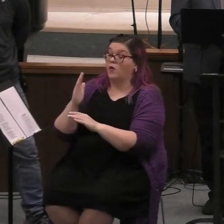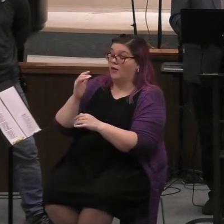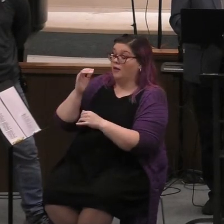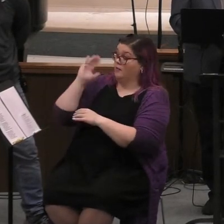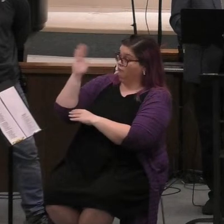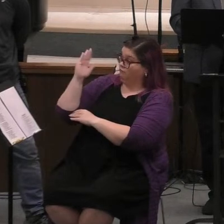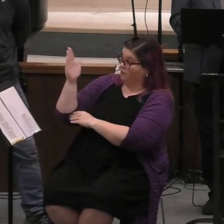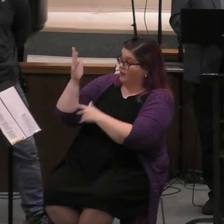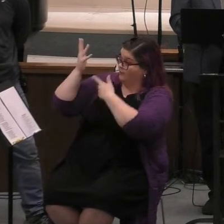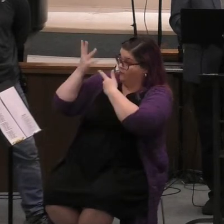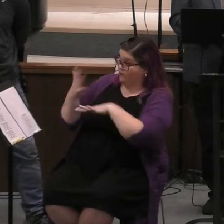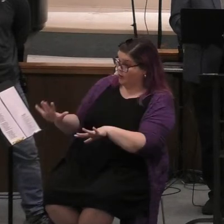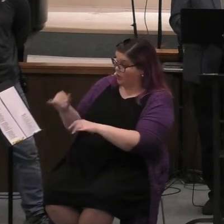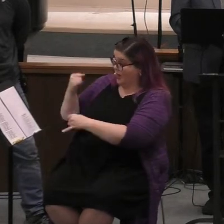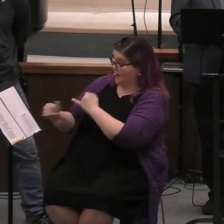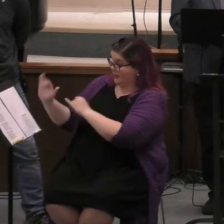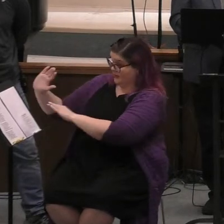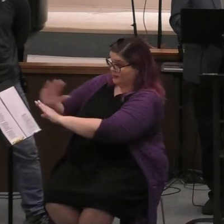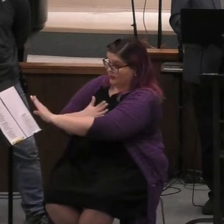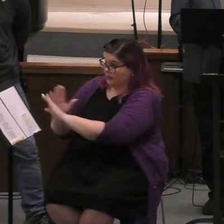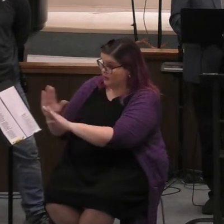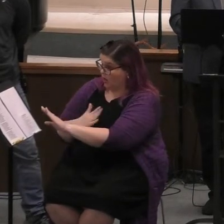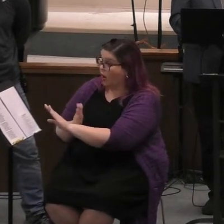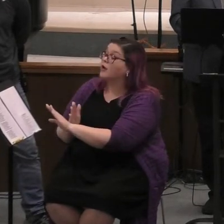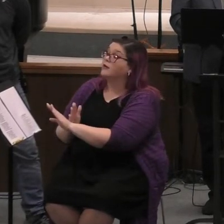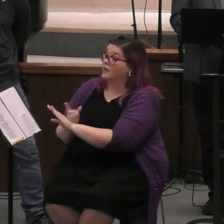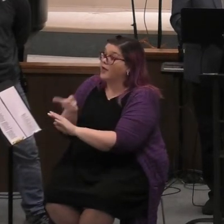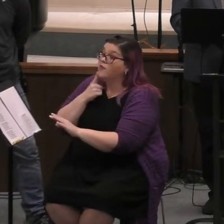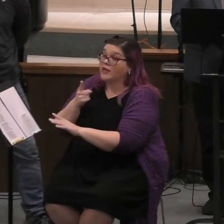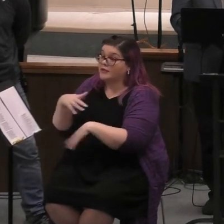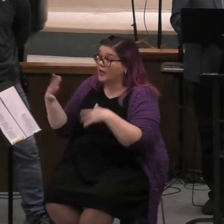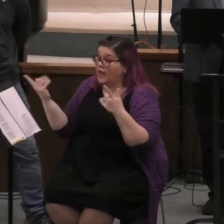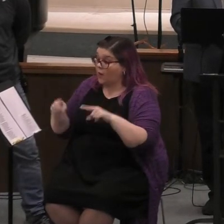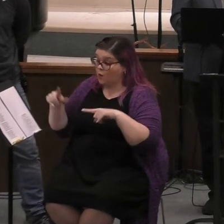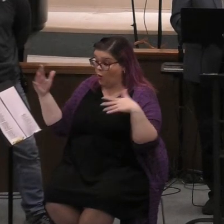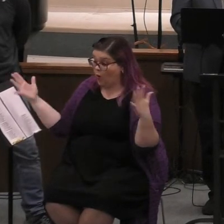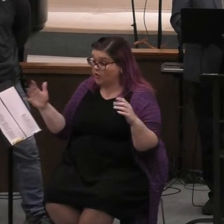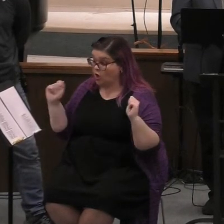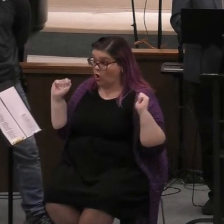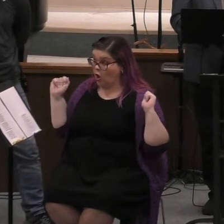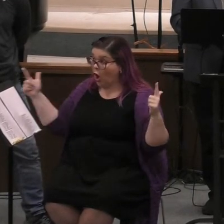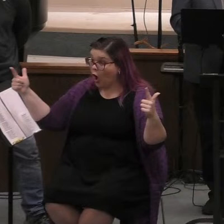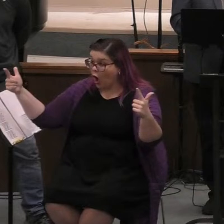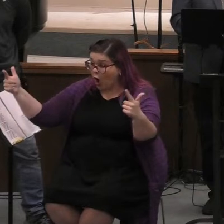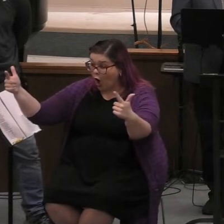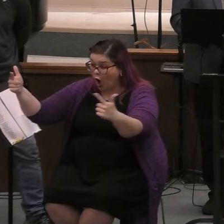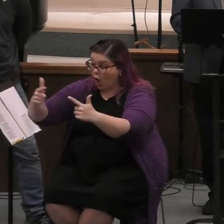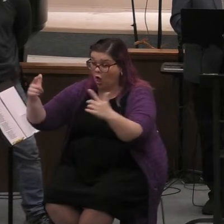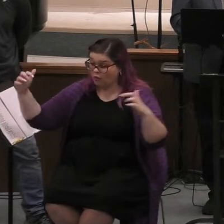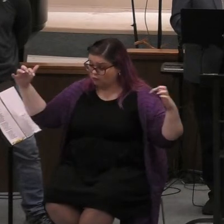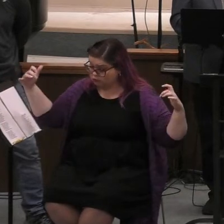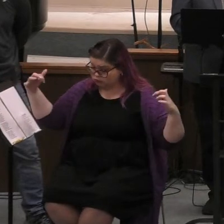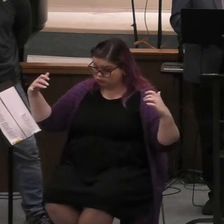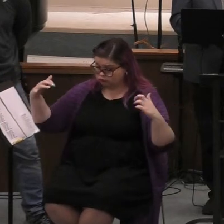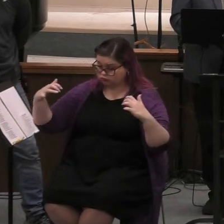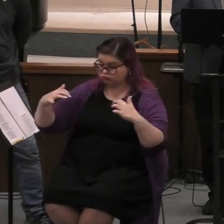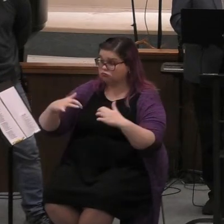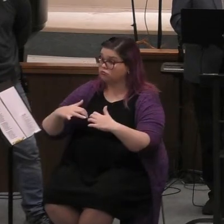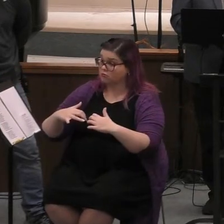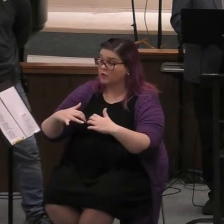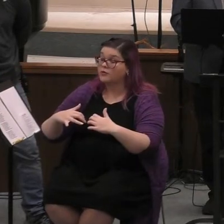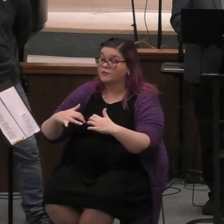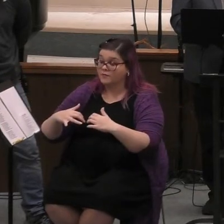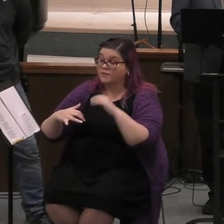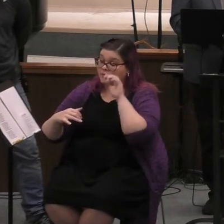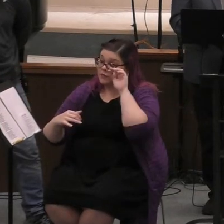message. They told us ahead of time, we're going to have all of you guys come into the auditorium with us. And we'll let you know, just come on